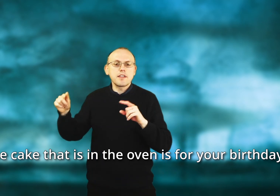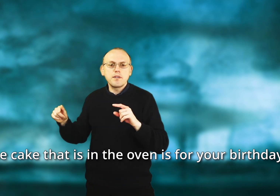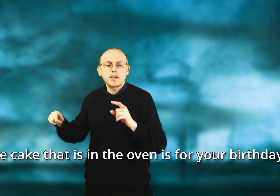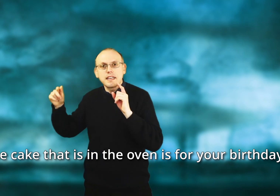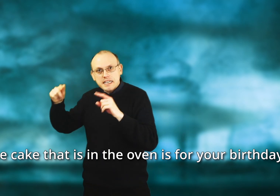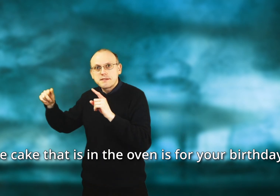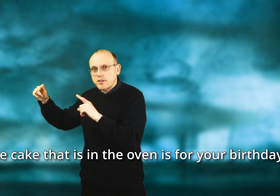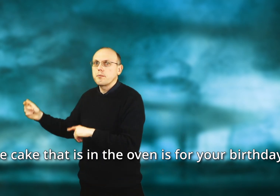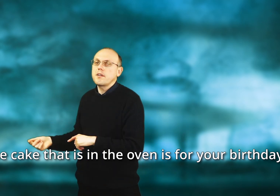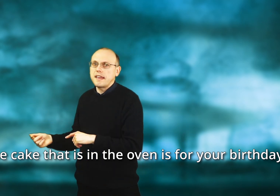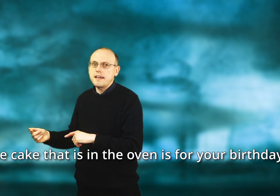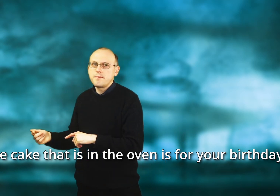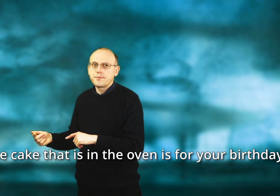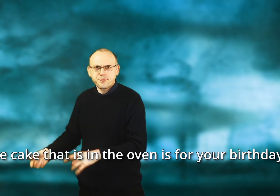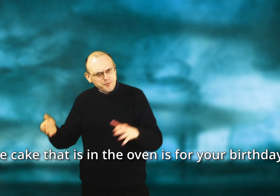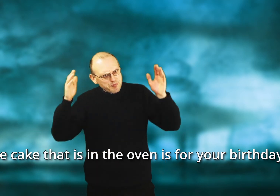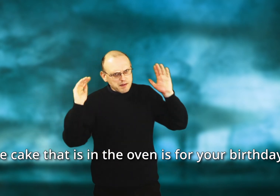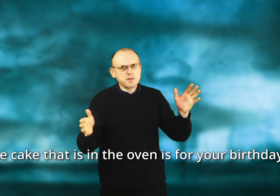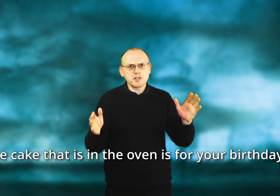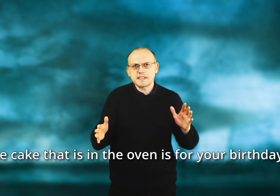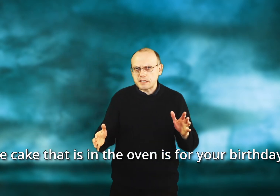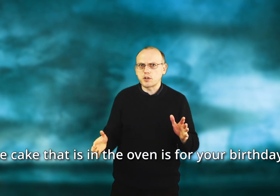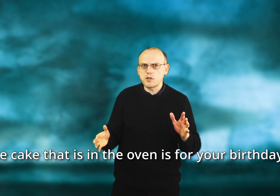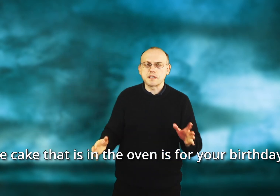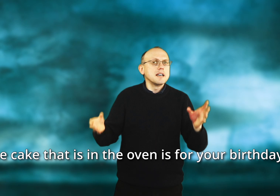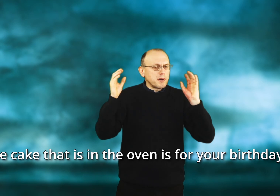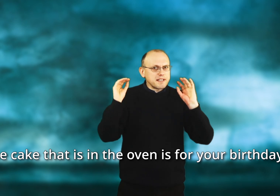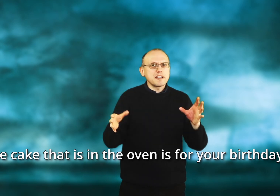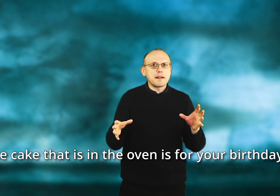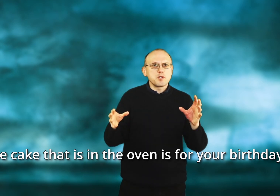oven is for your birthday. You've got an essential clause. But every time you use